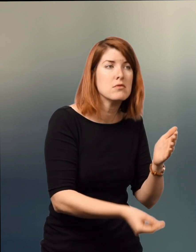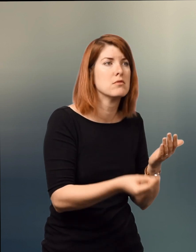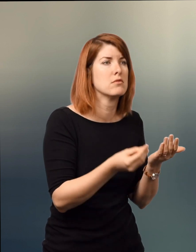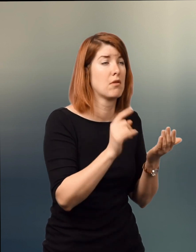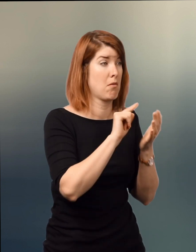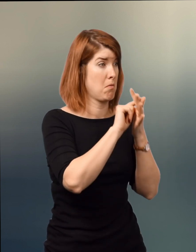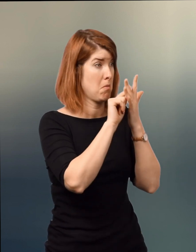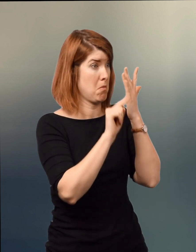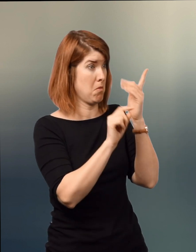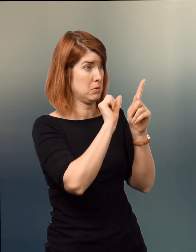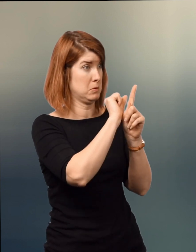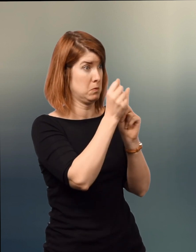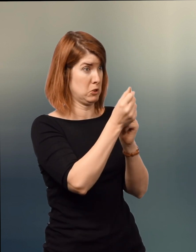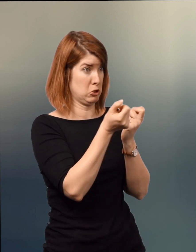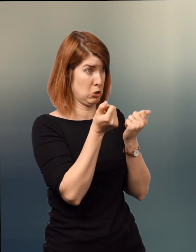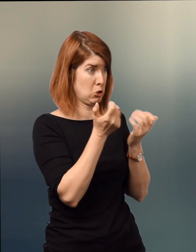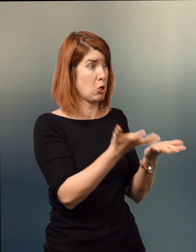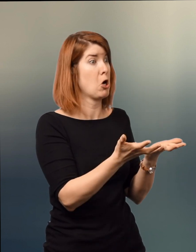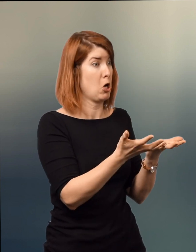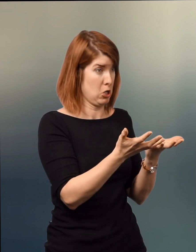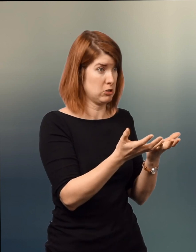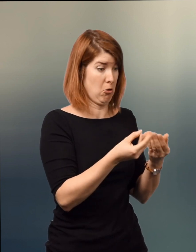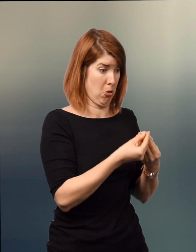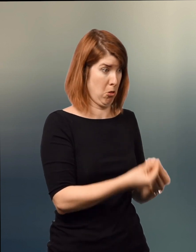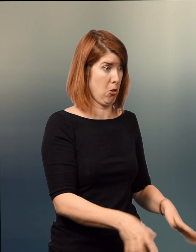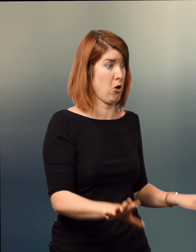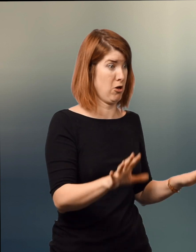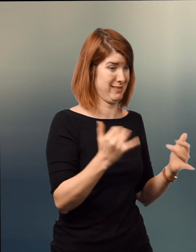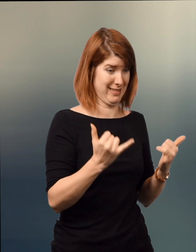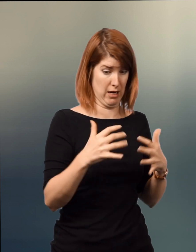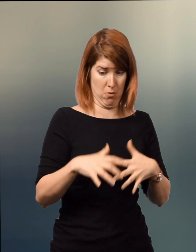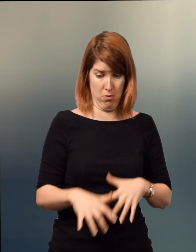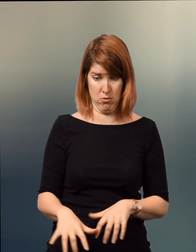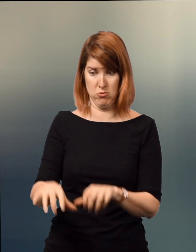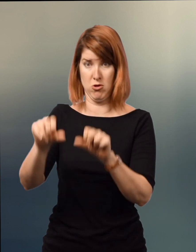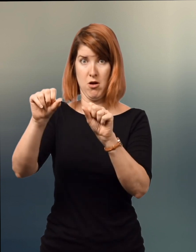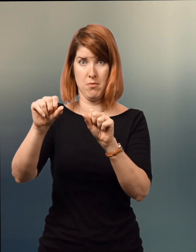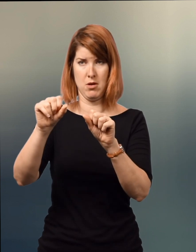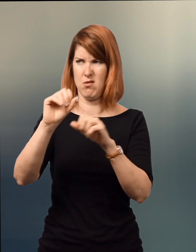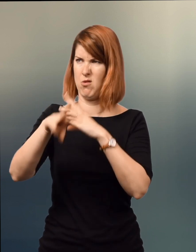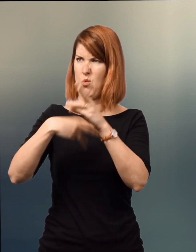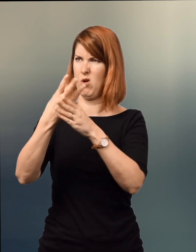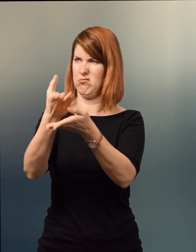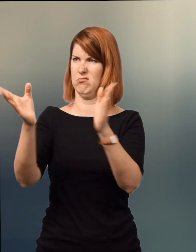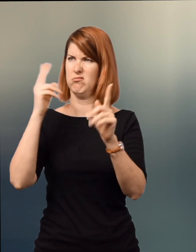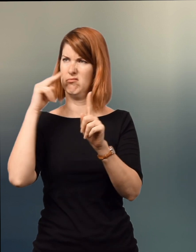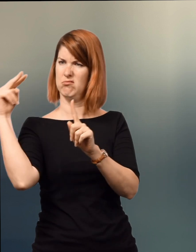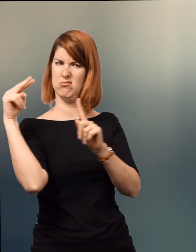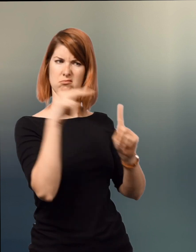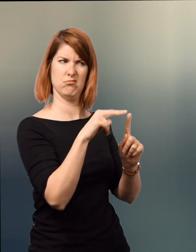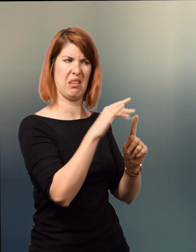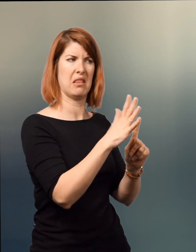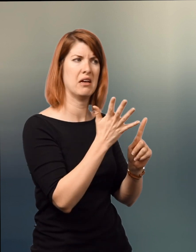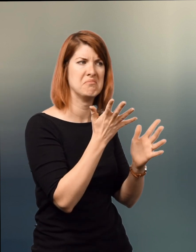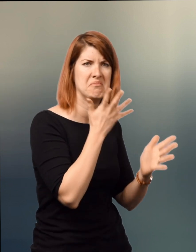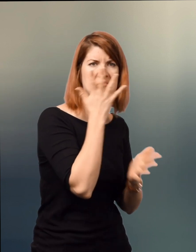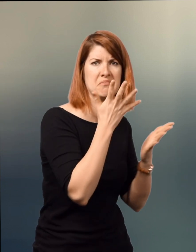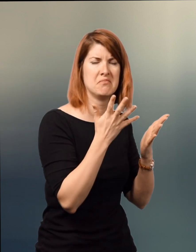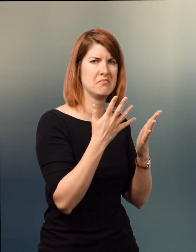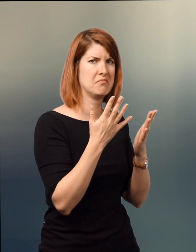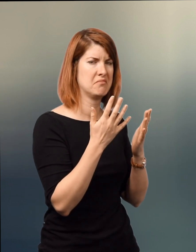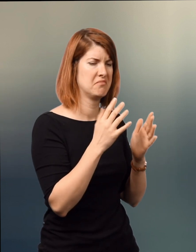The vast majority of situations that led to a child needing to be adopted are viewed by society as shameful or